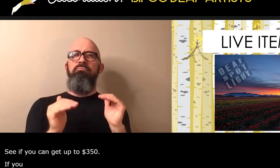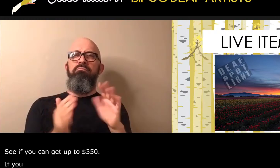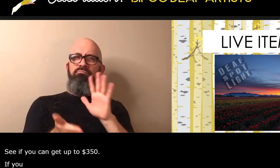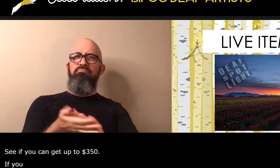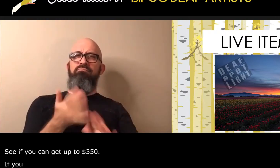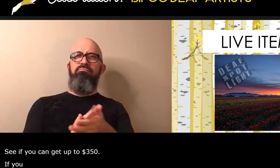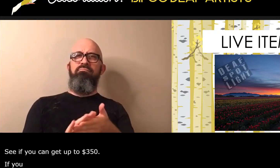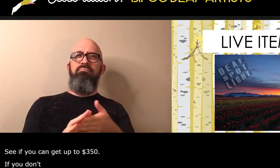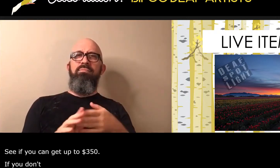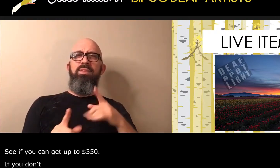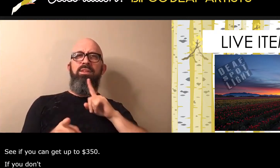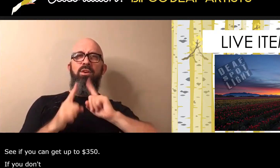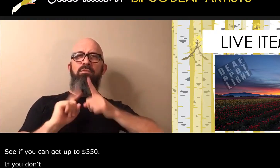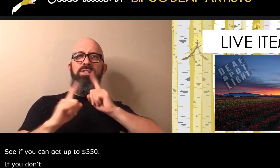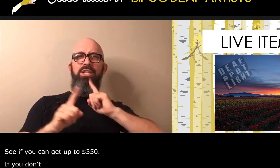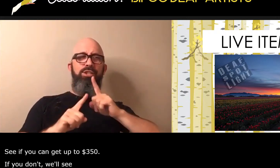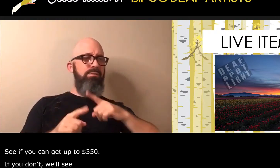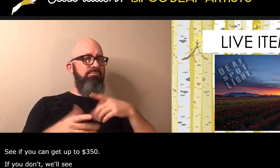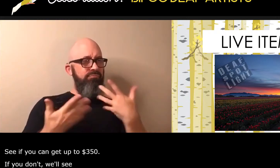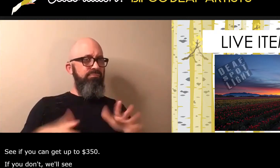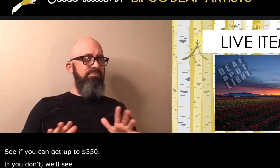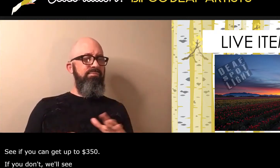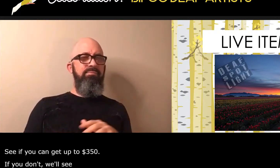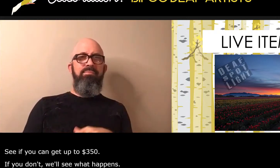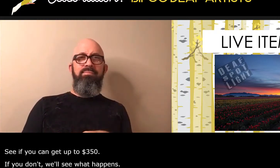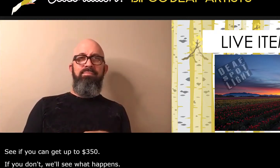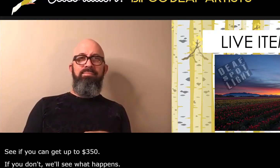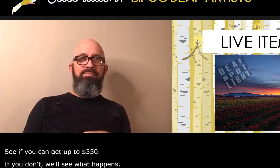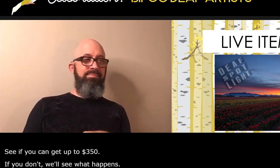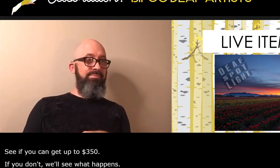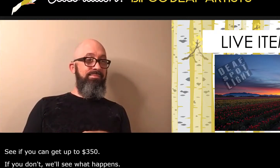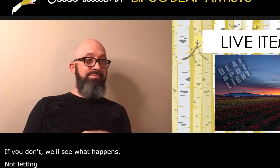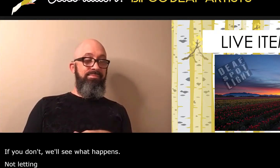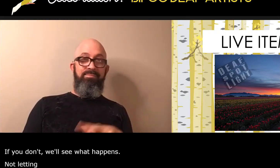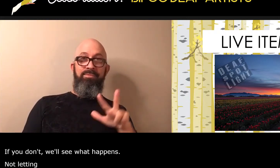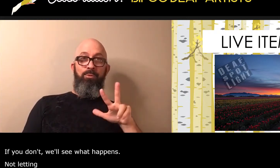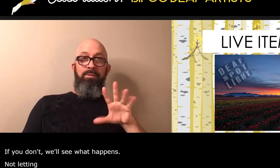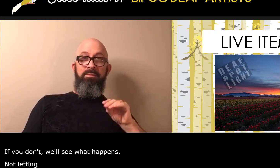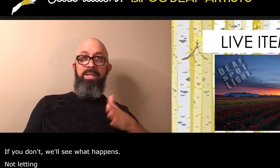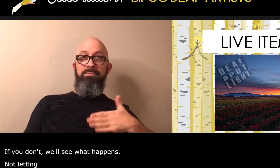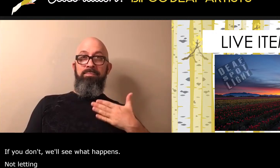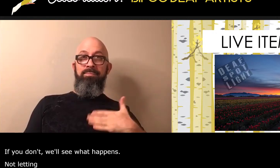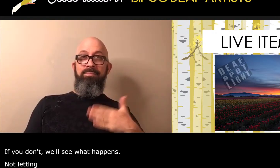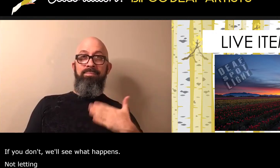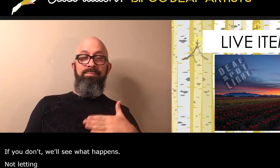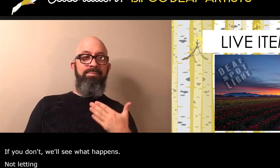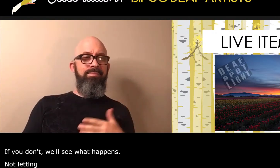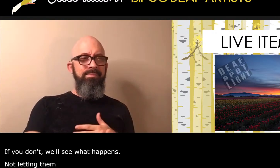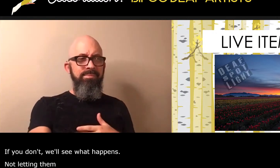we'll see what happens. Not letting them cow you. See if you can get up there.